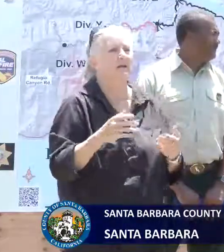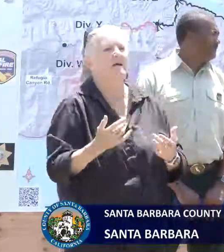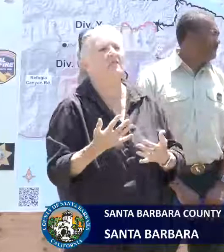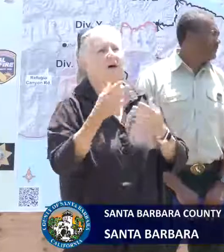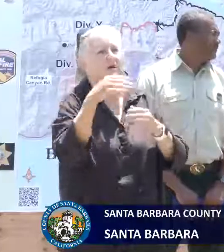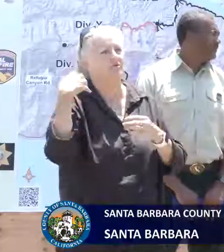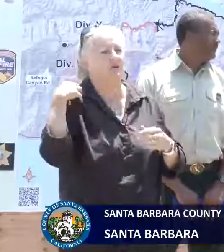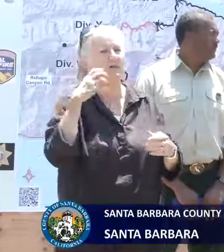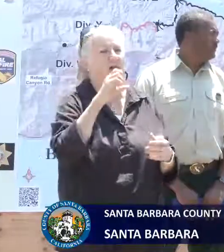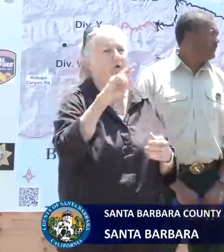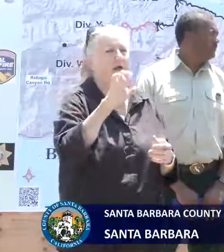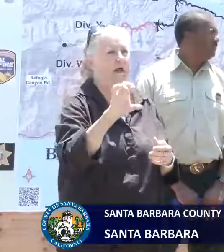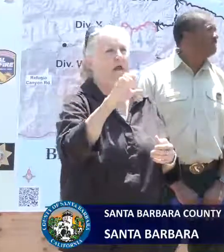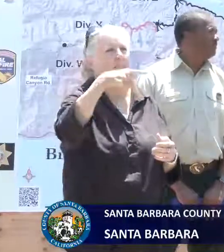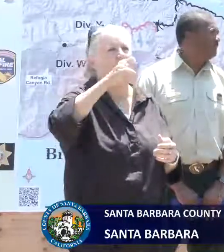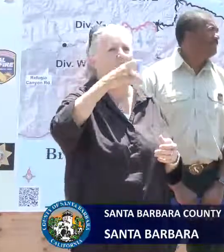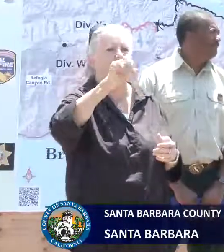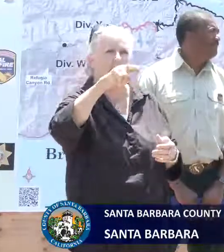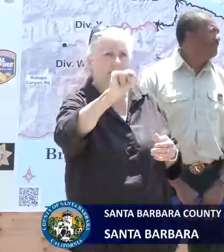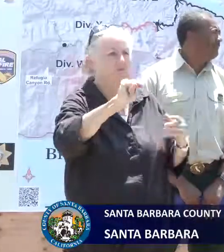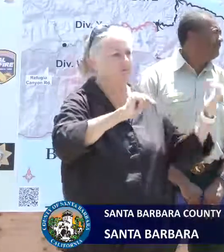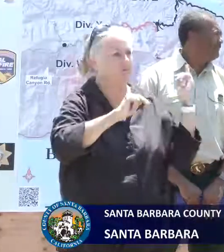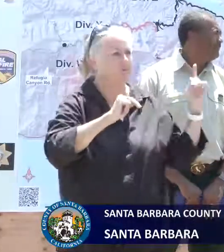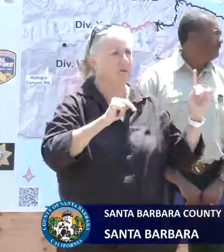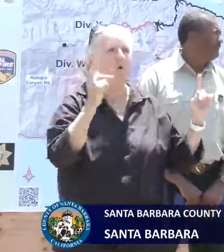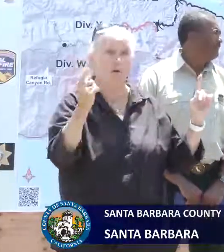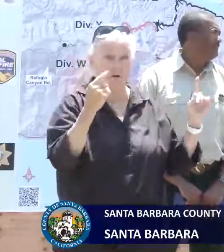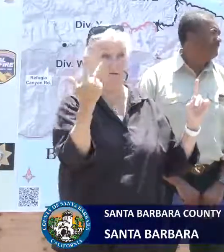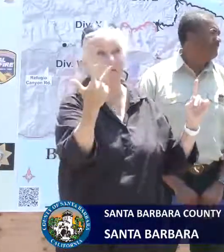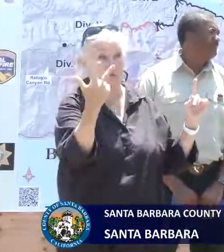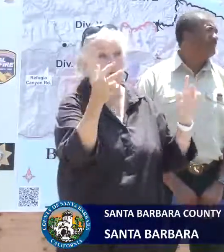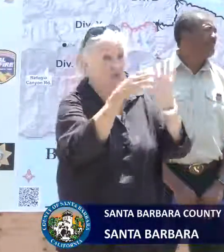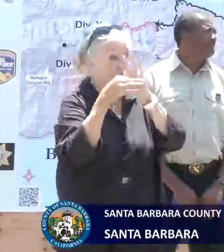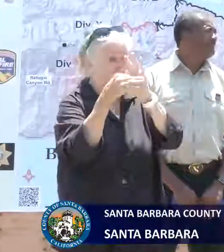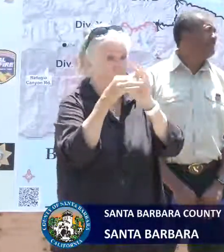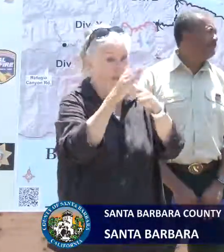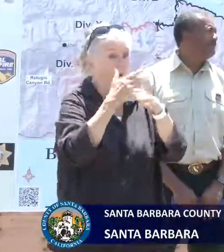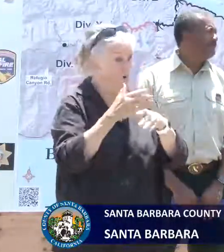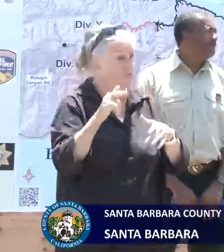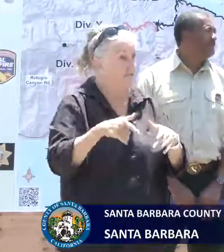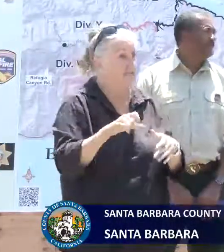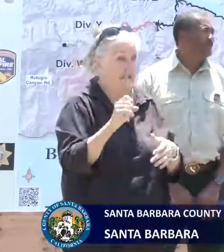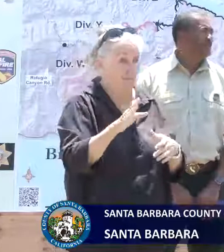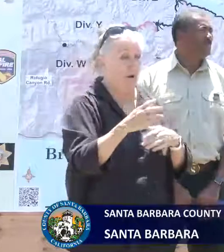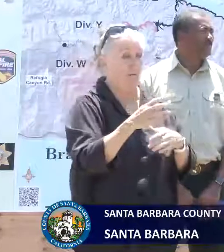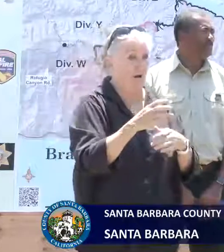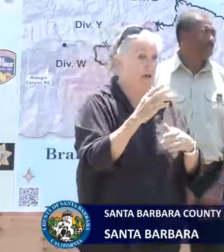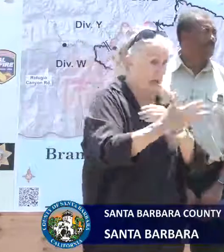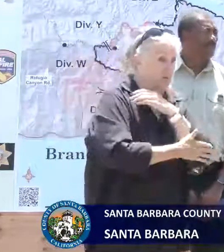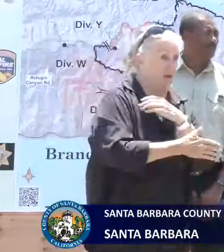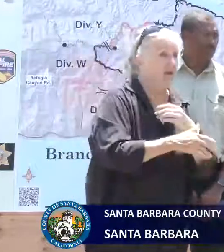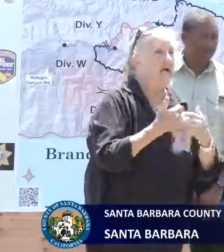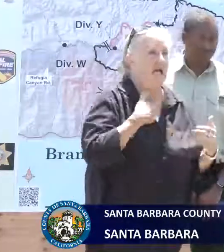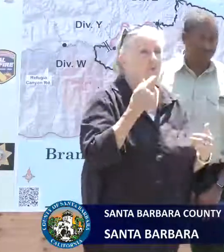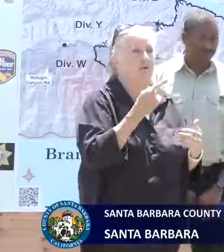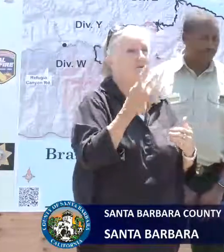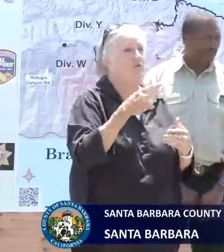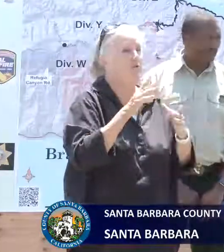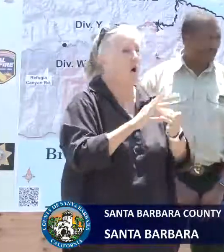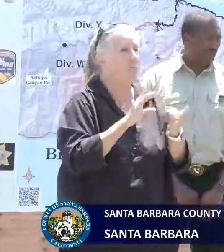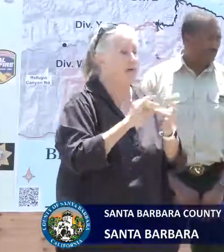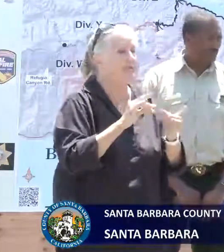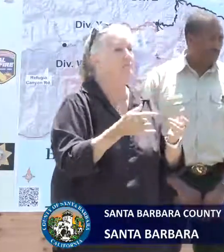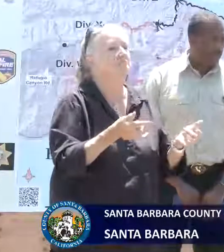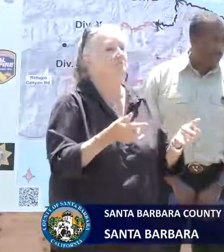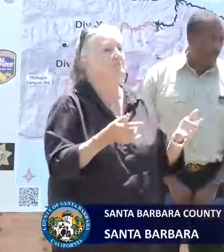Eric Peterson, to step forward. He's one of the 3 unified partners. This is Santa Barbara County. Eric has a couple of comments that he would like to make before we turn it